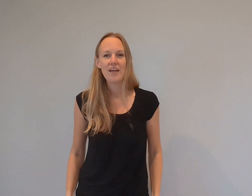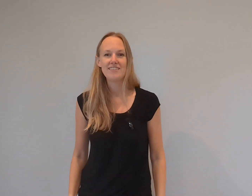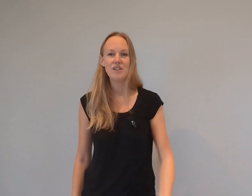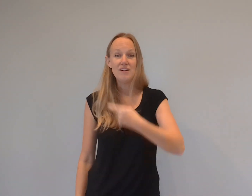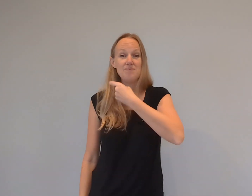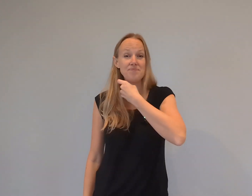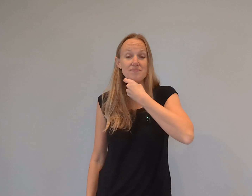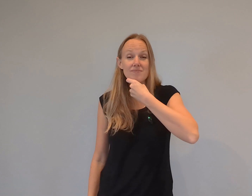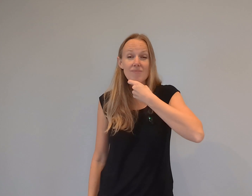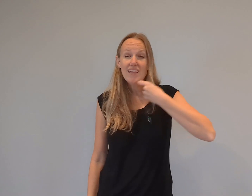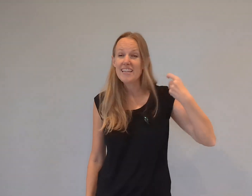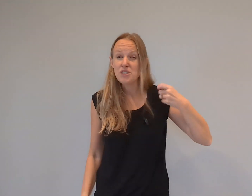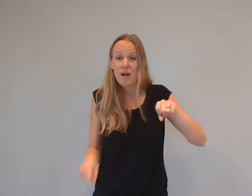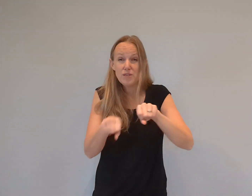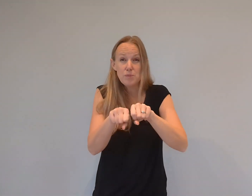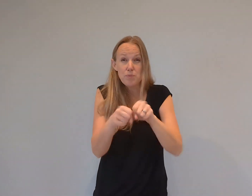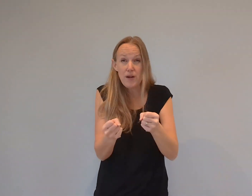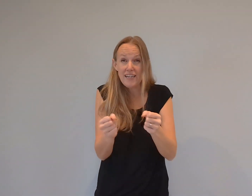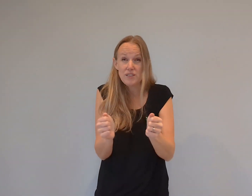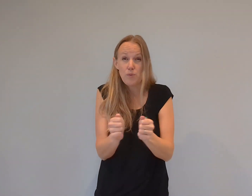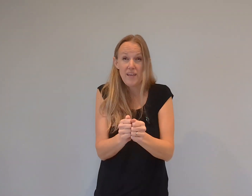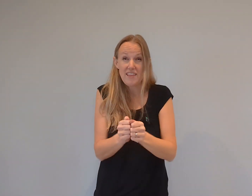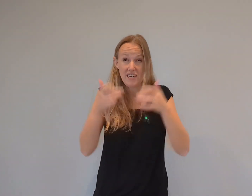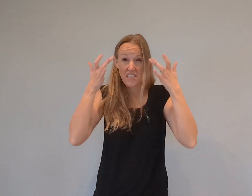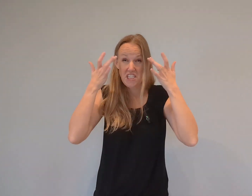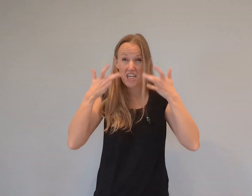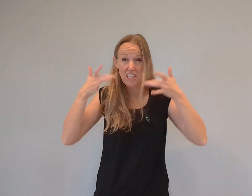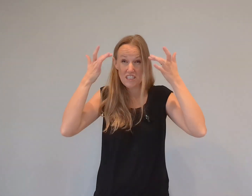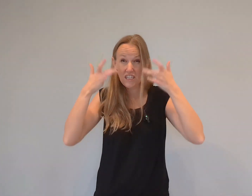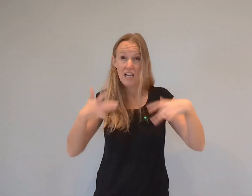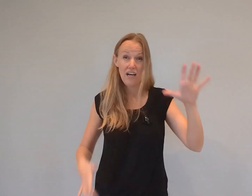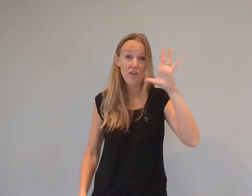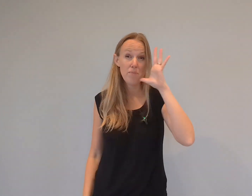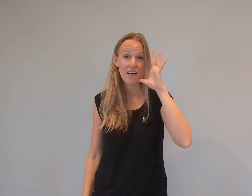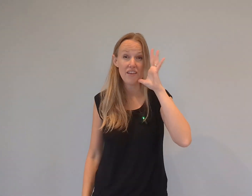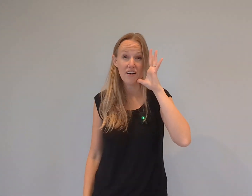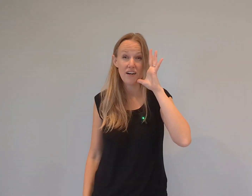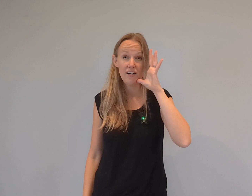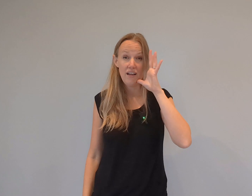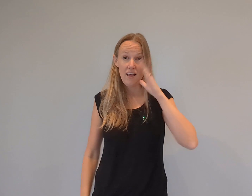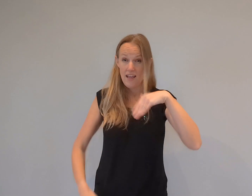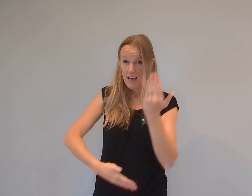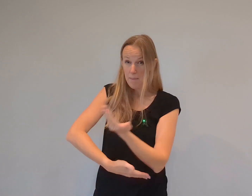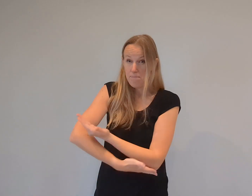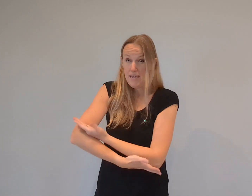Okay, so the drought breaks with the tears of a mother. A